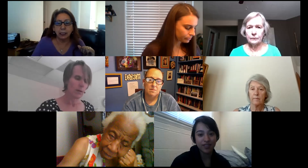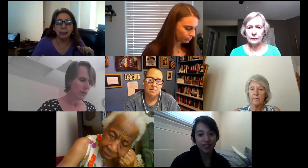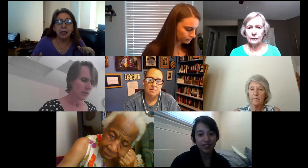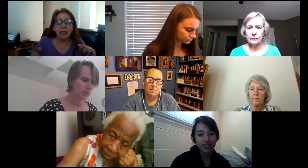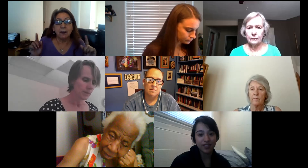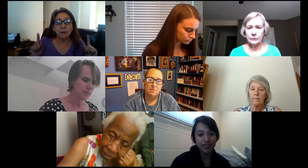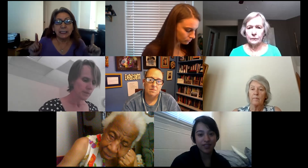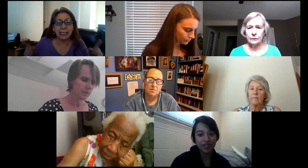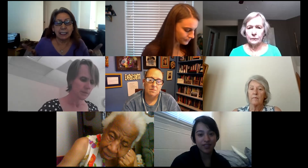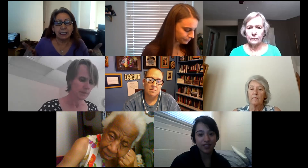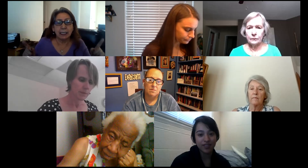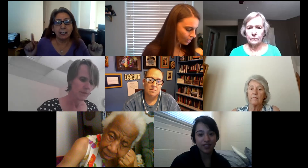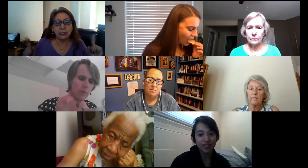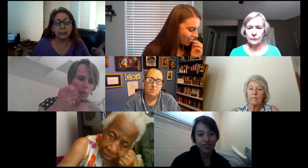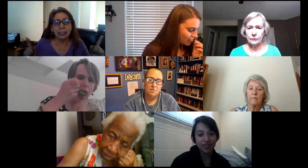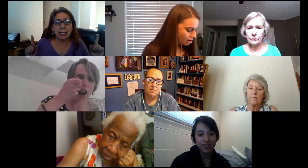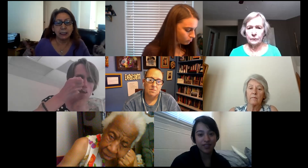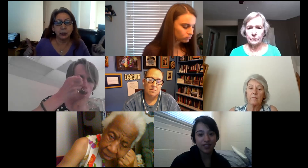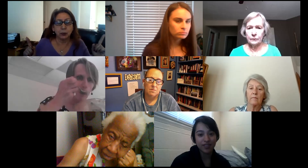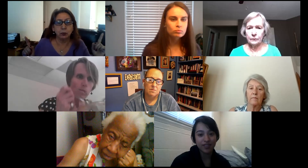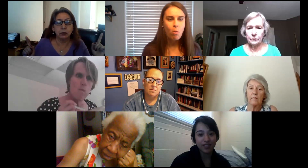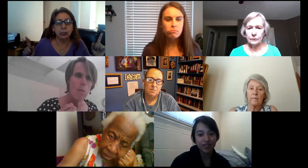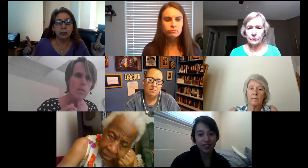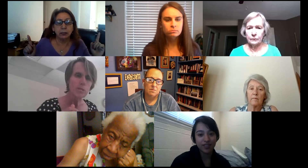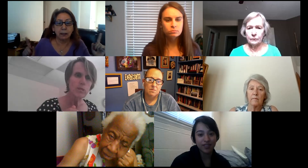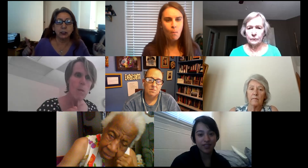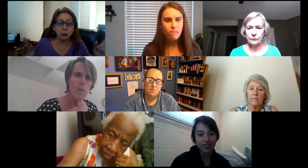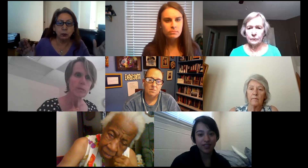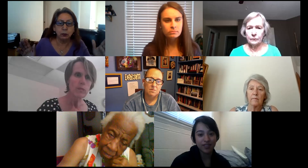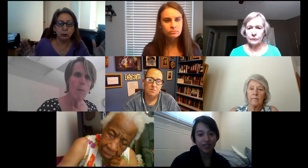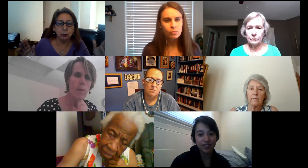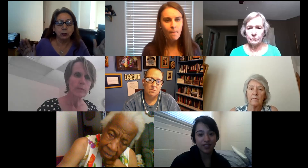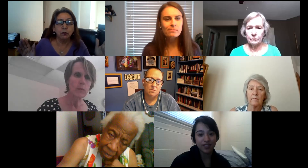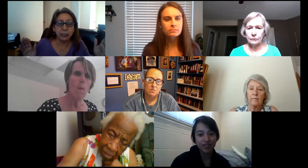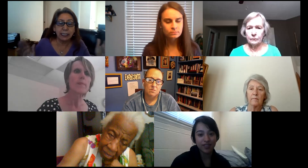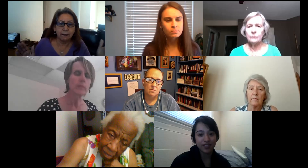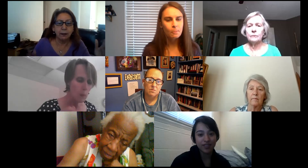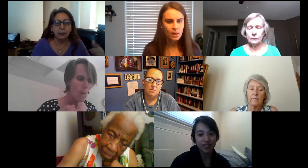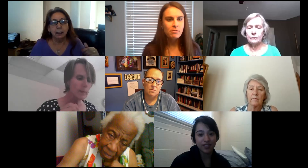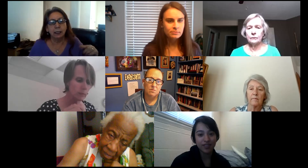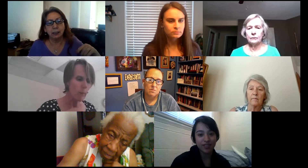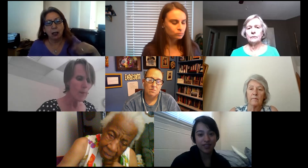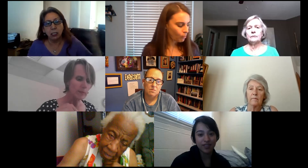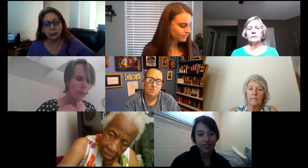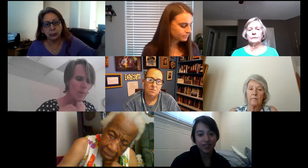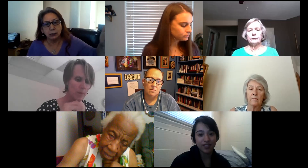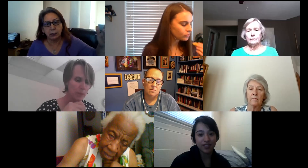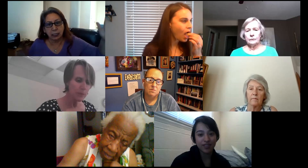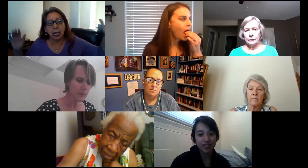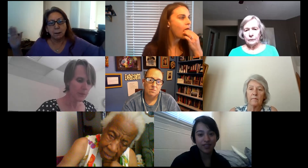then every state has their own deaf school for the deaf. Like in Austin, in the